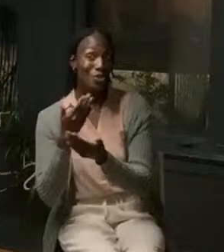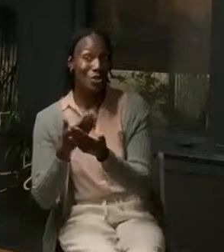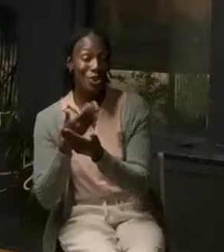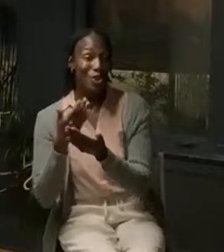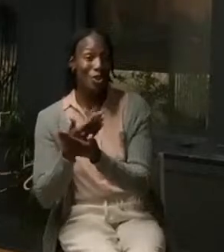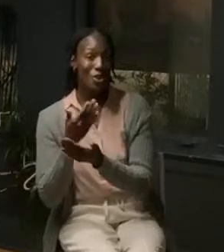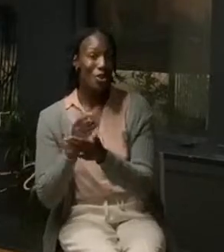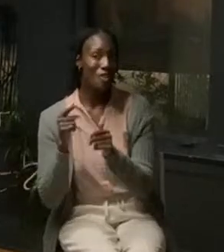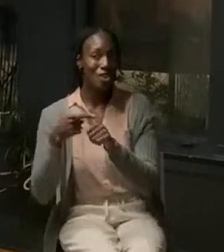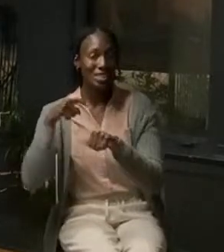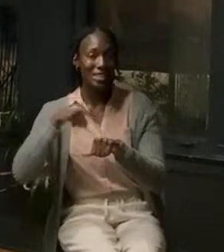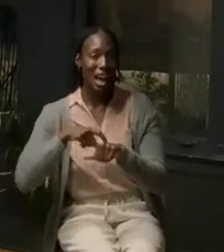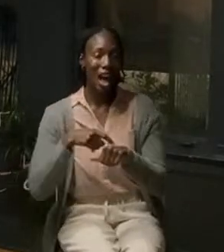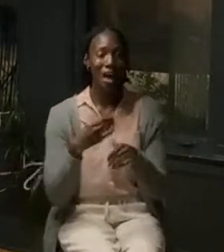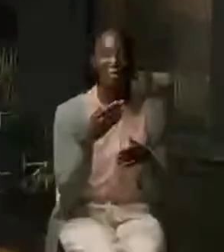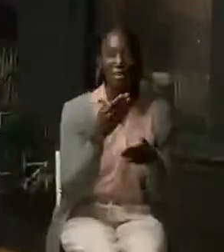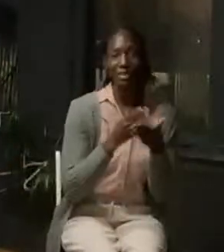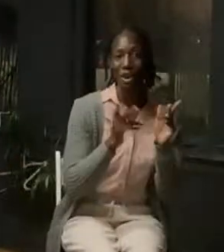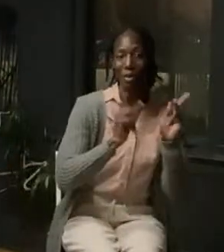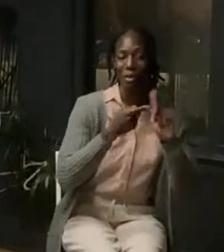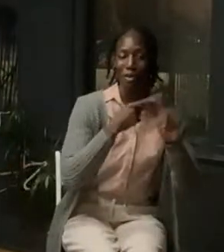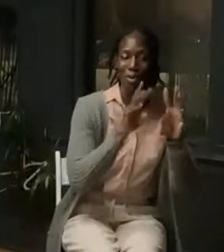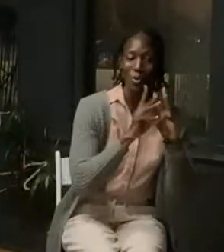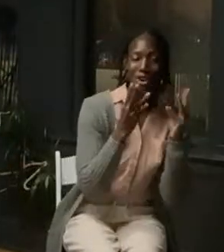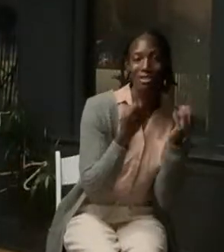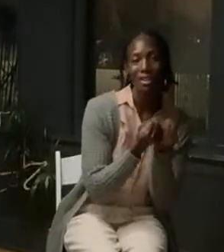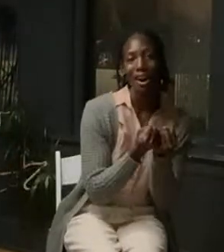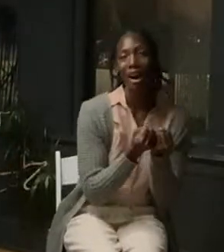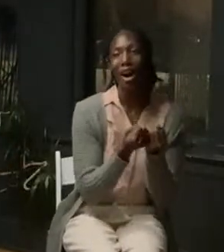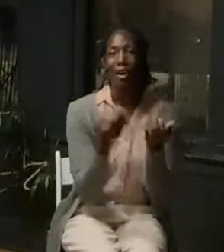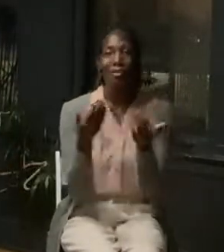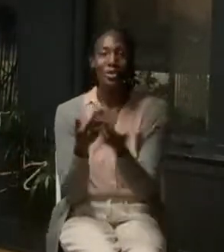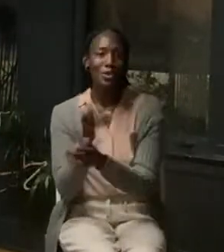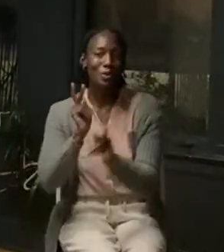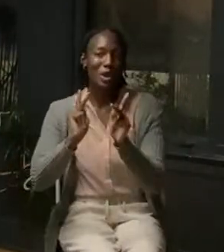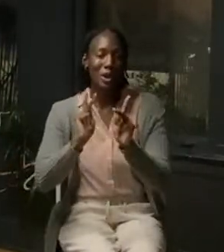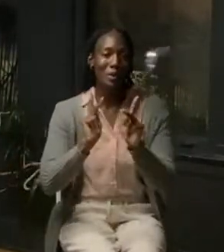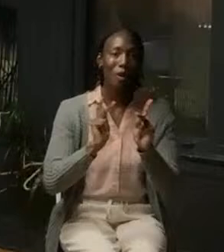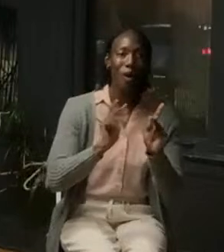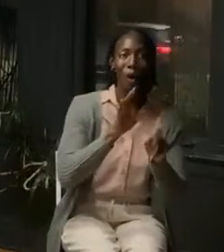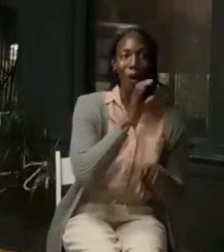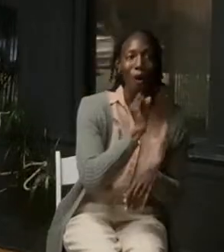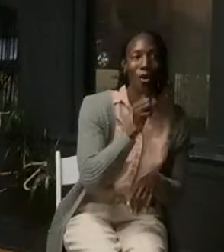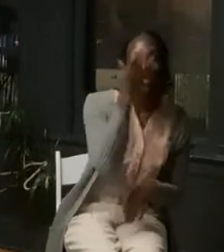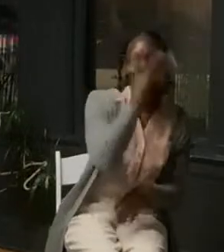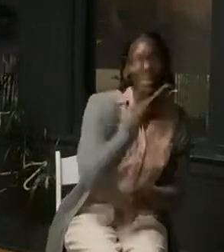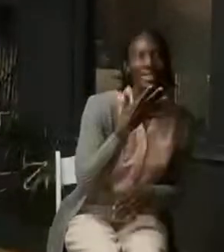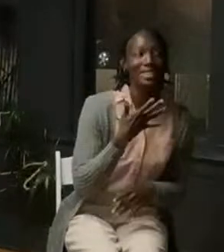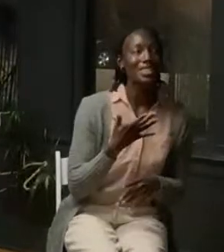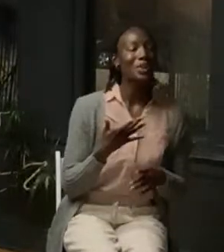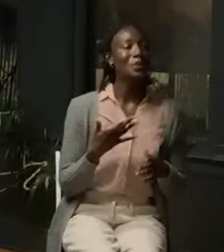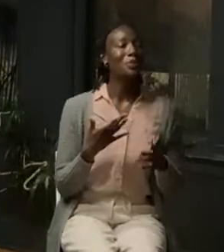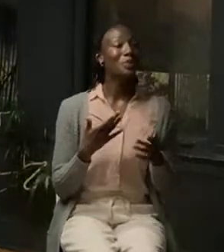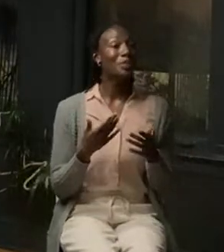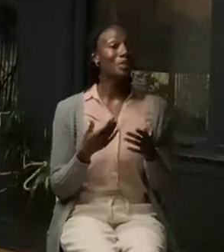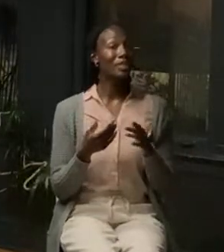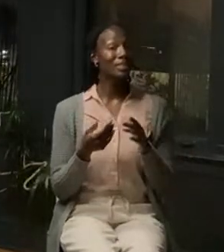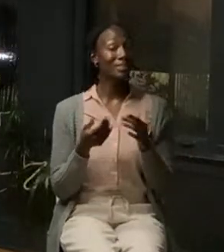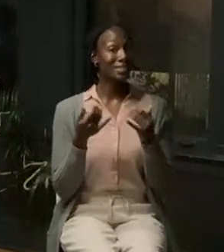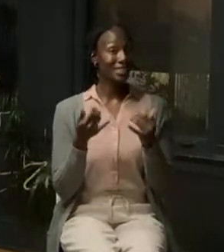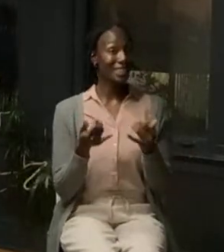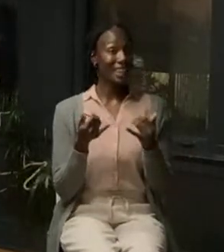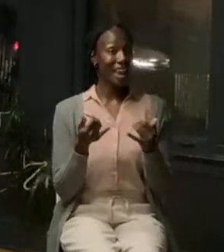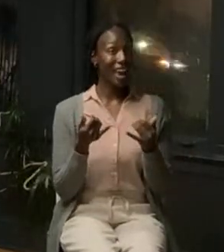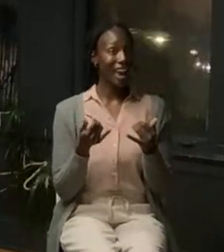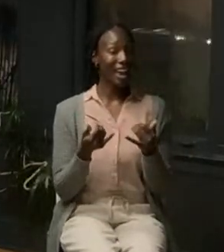From the workshop and old faces, new faces, all that. Speaking of old faces, we have two pictures tonight. Not that they